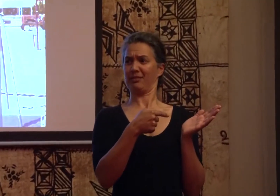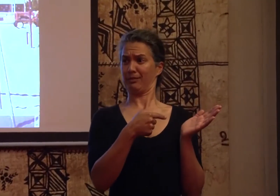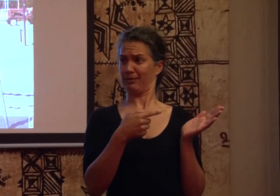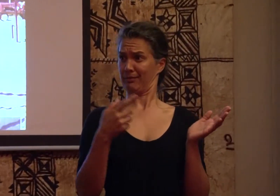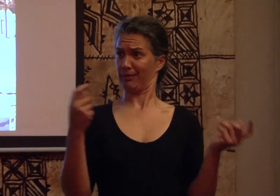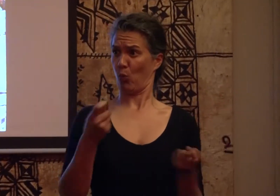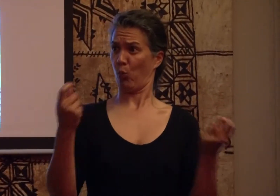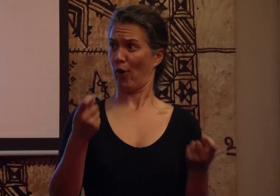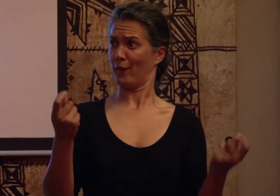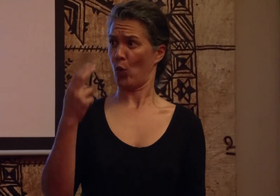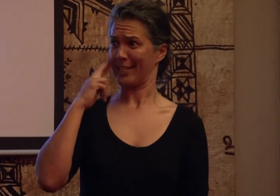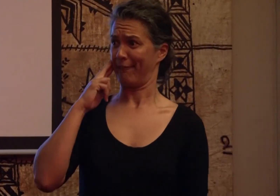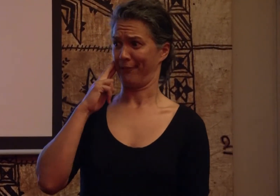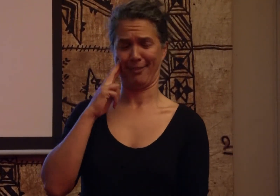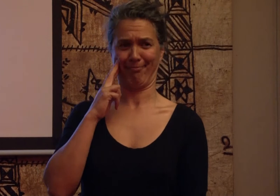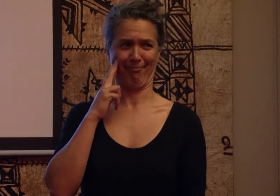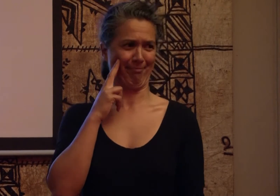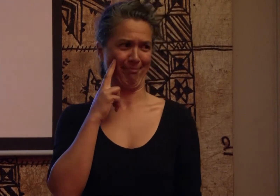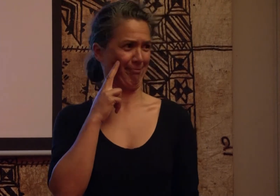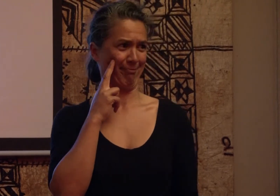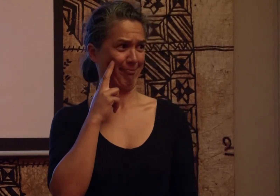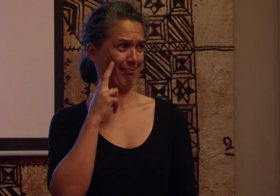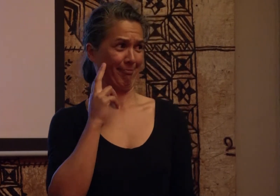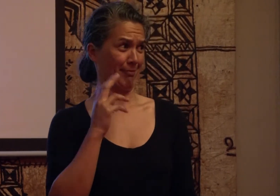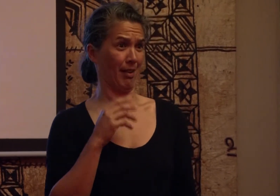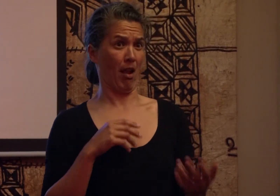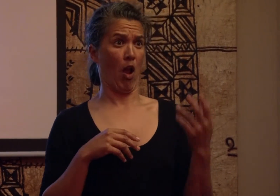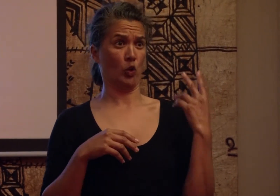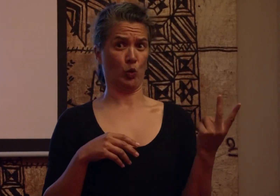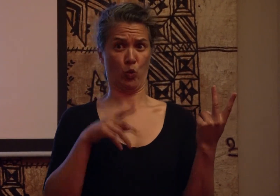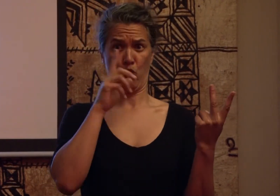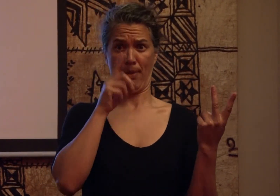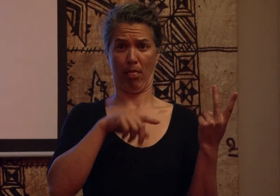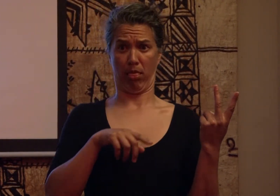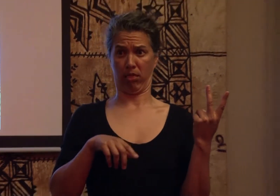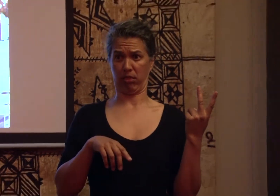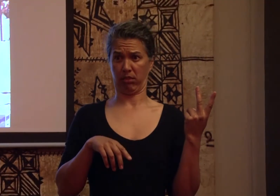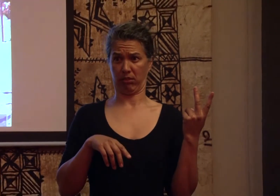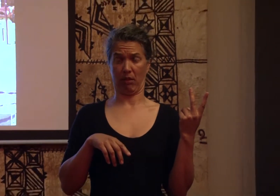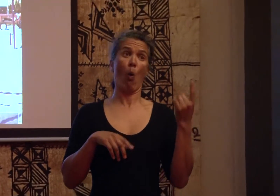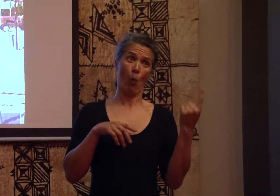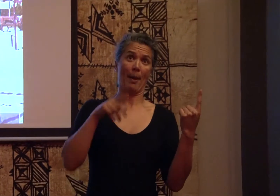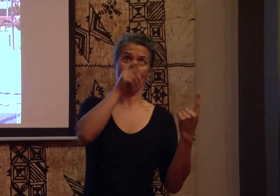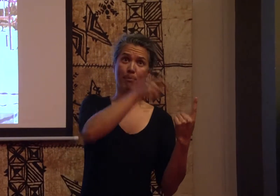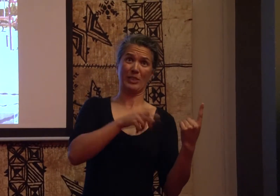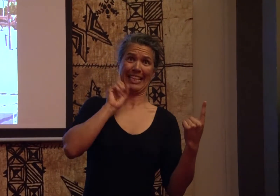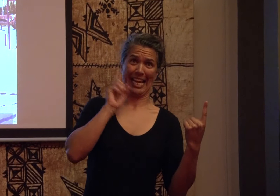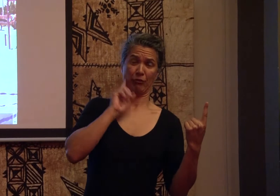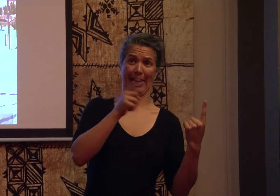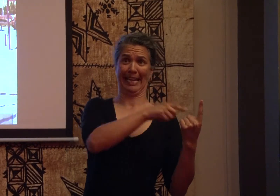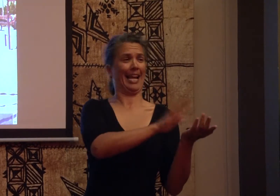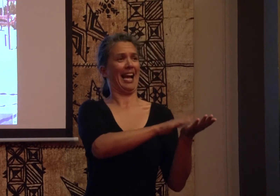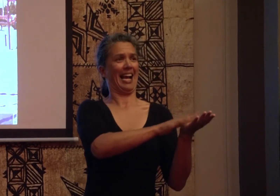Deaf people, all the presenters tonight, bar one, are people from the deaf community. They can't hear us clapping, obviously,